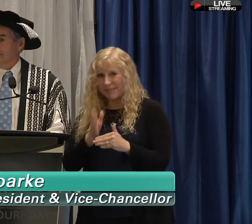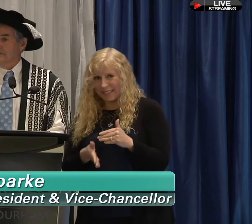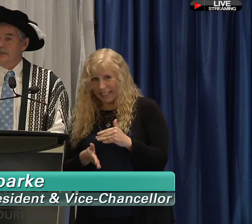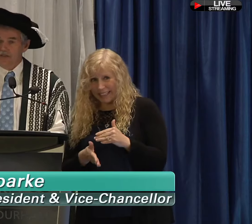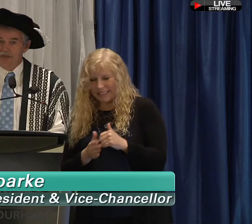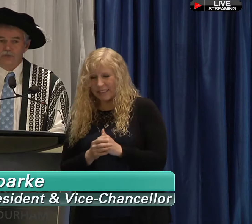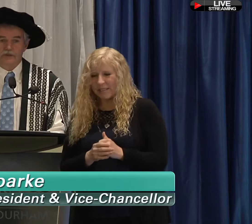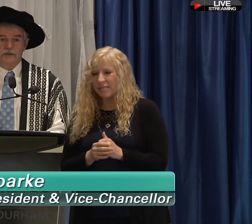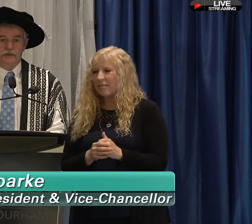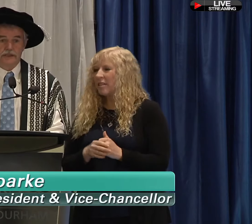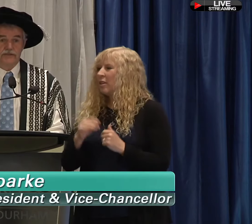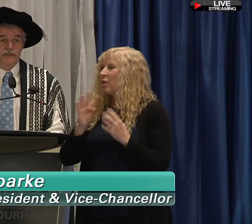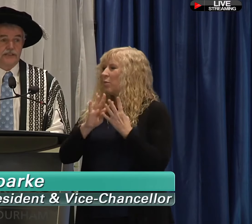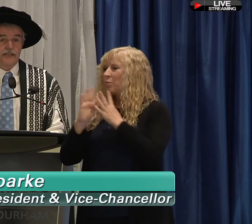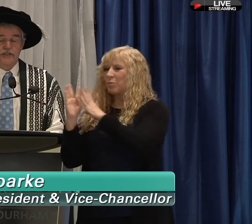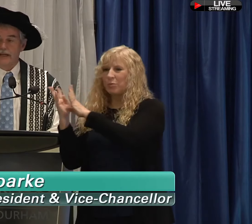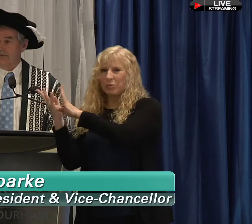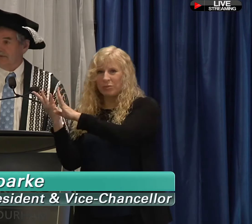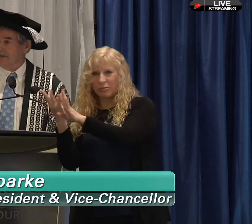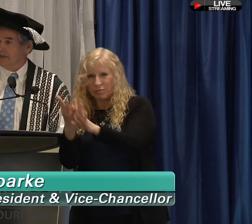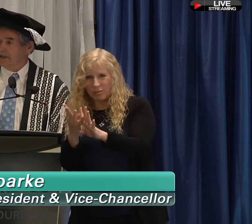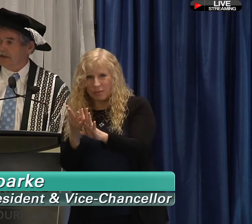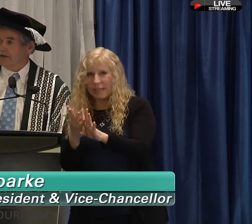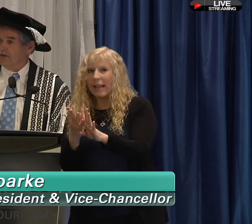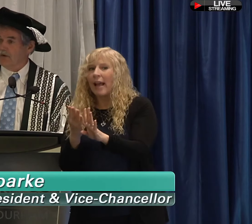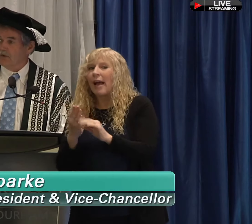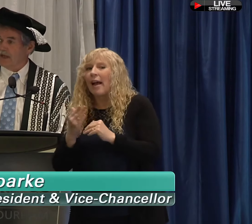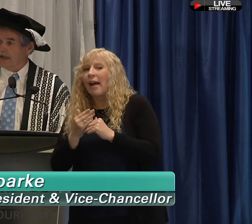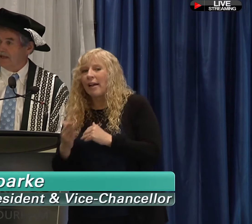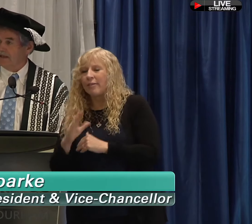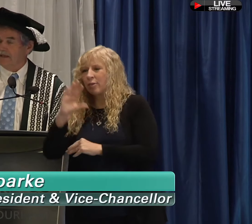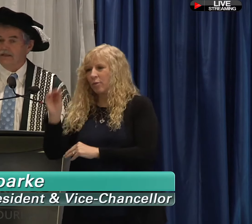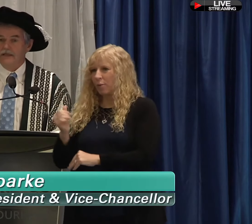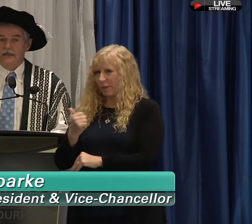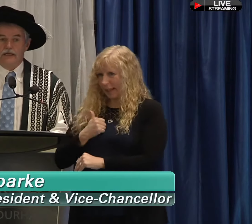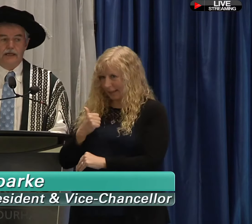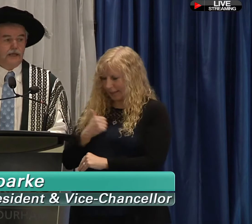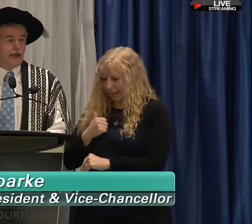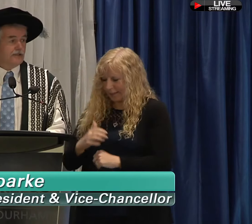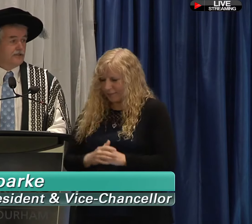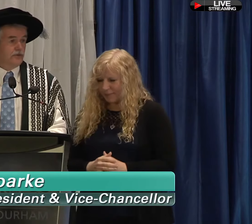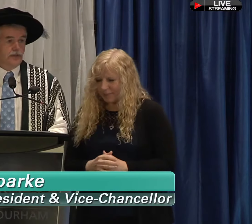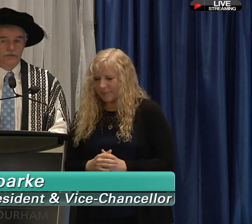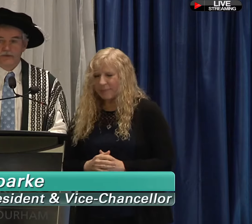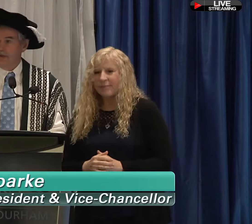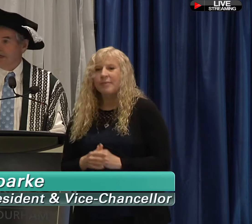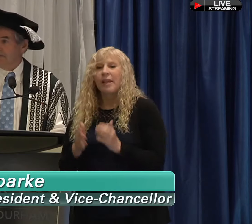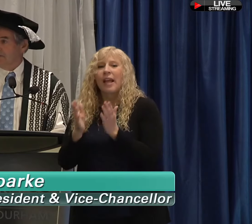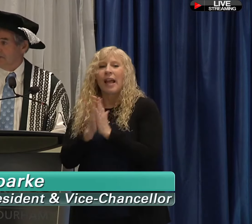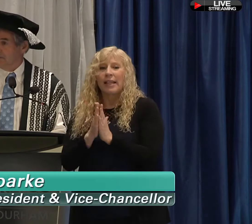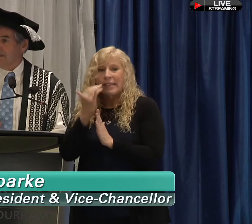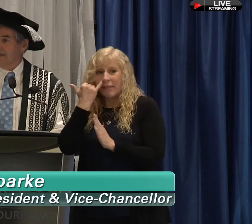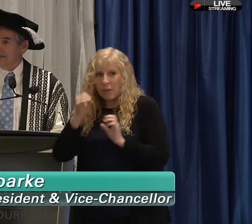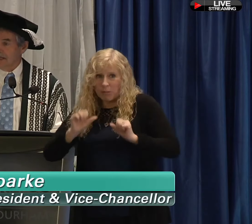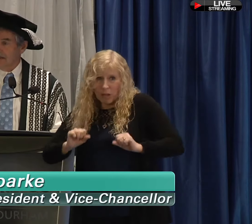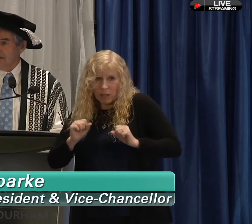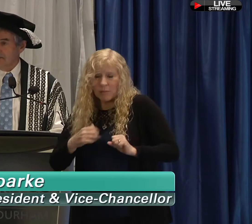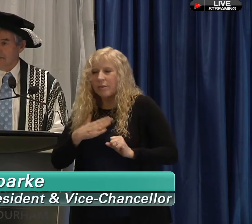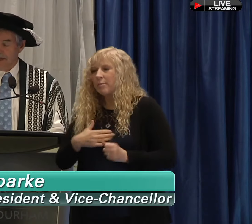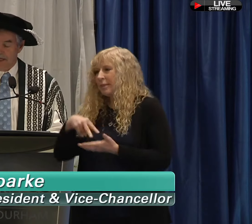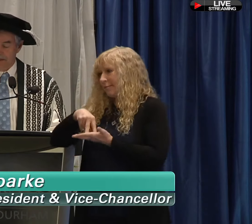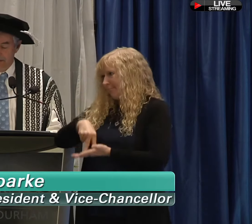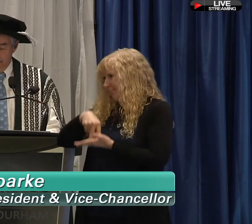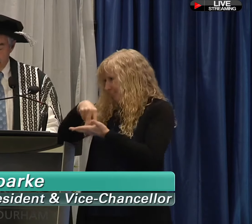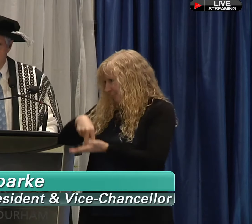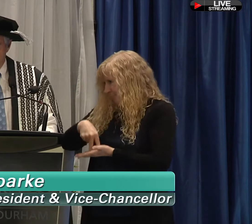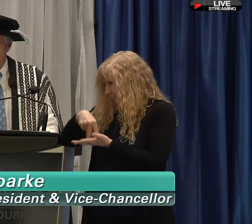The procession will leave the stage after the singing of O Canada, and I'd ask you if you are able to remain standing